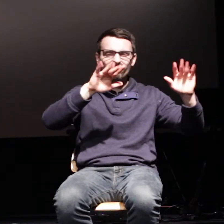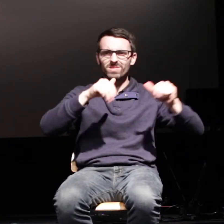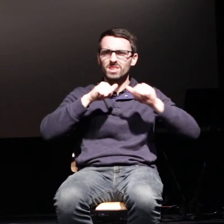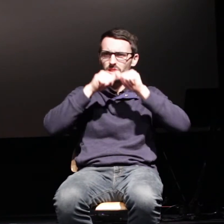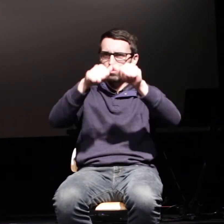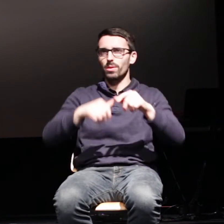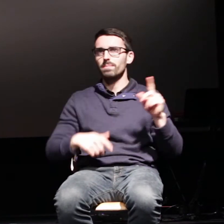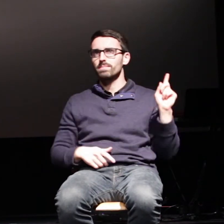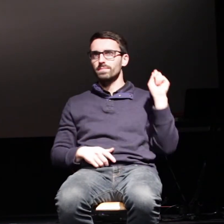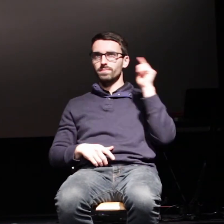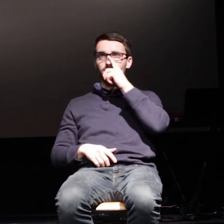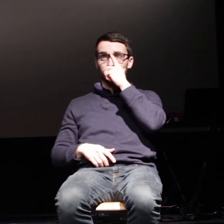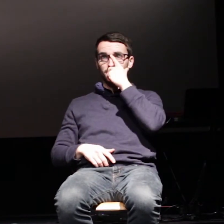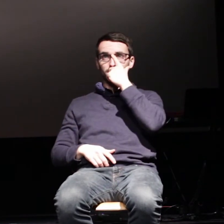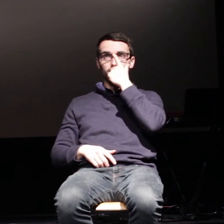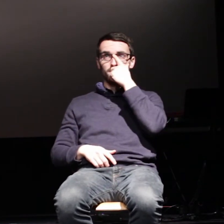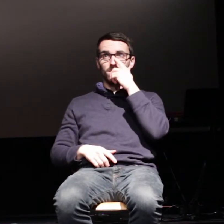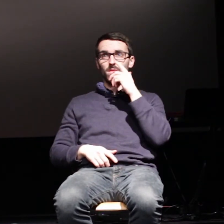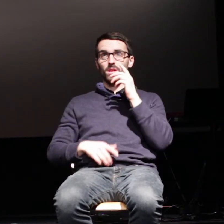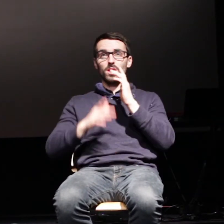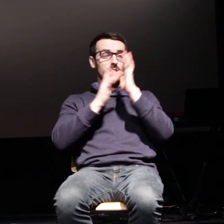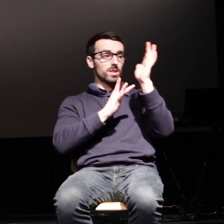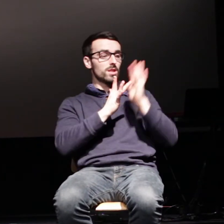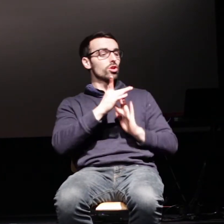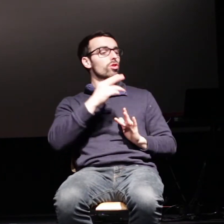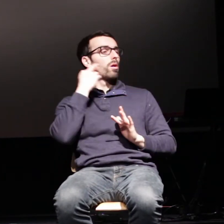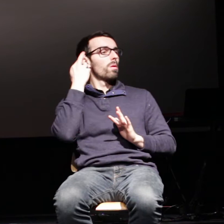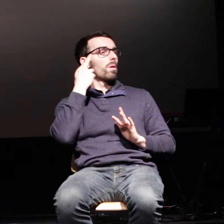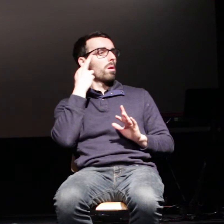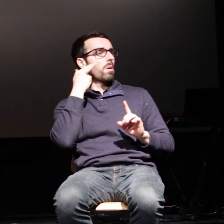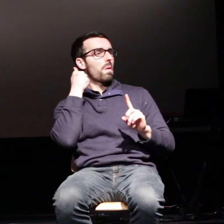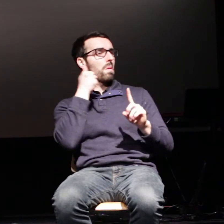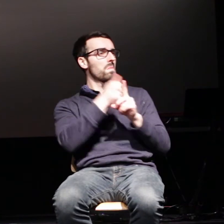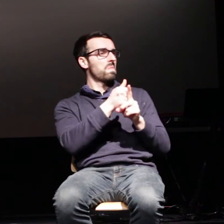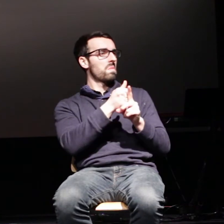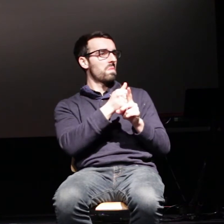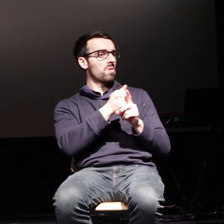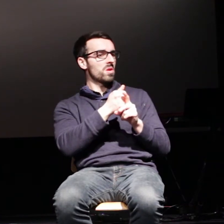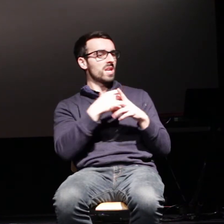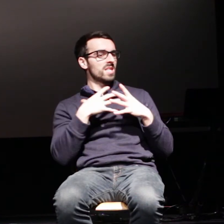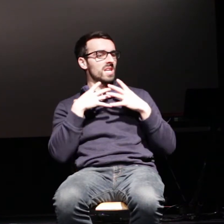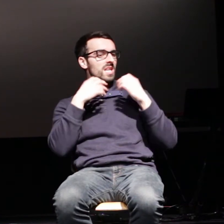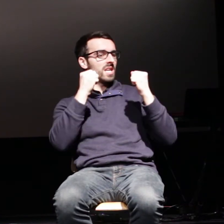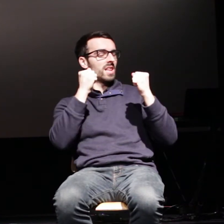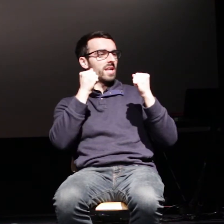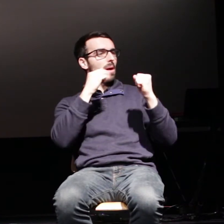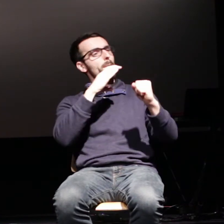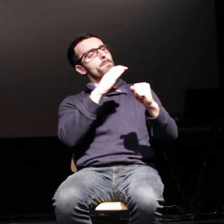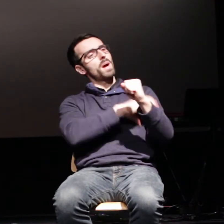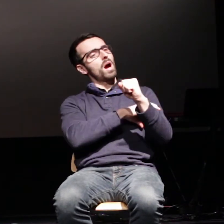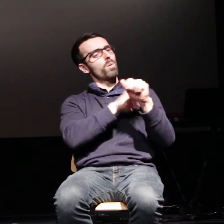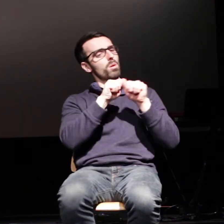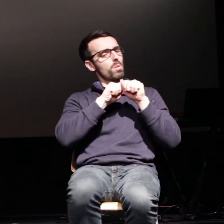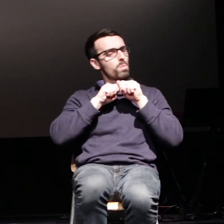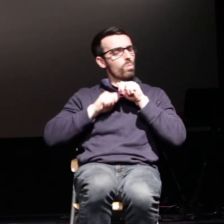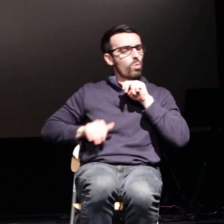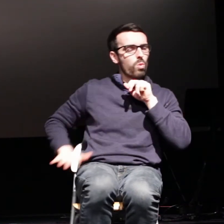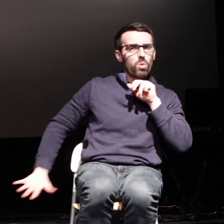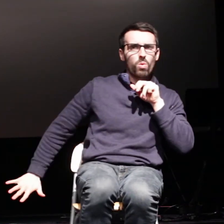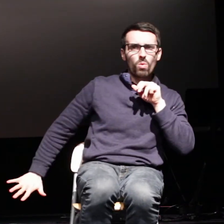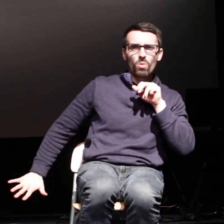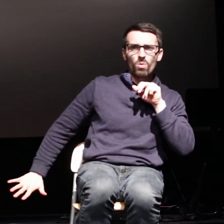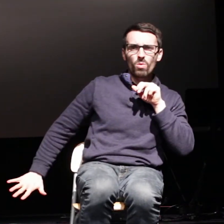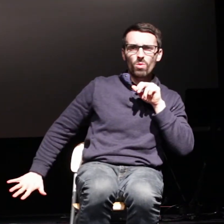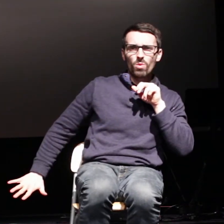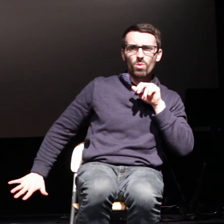30. Jesus realized at once that healing power had gone out from him. So he turned around in the crowd and asked,